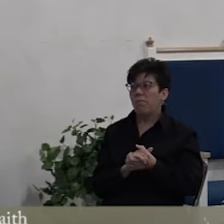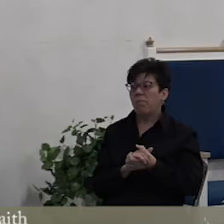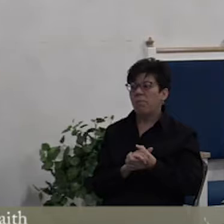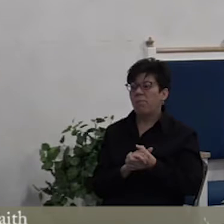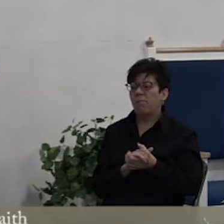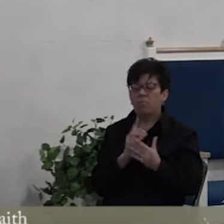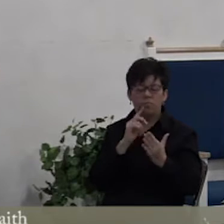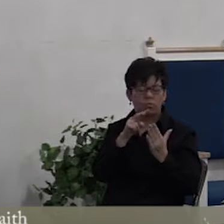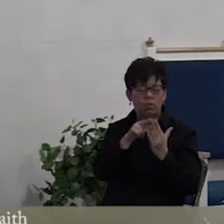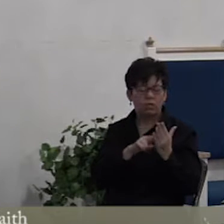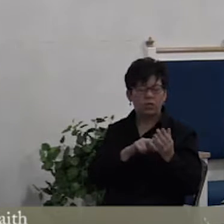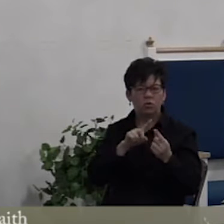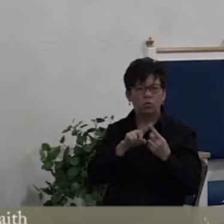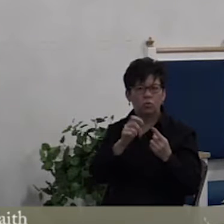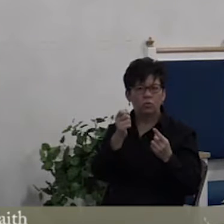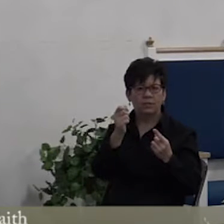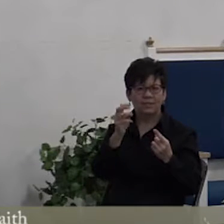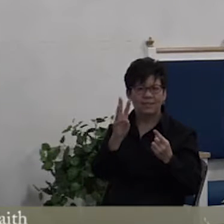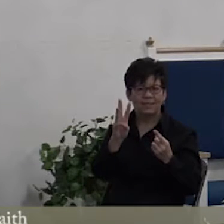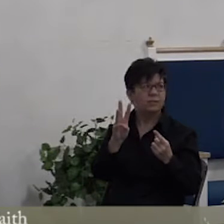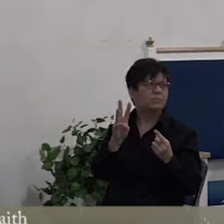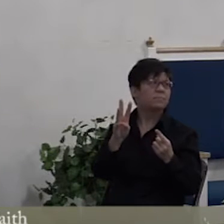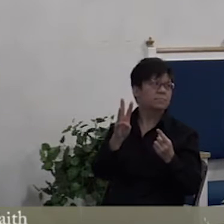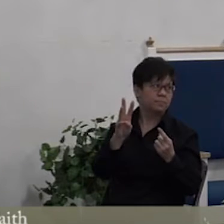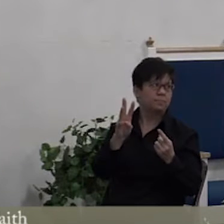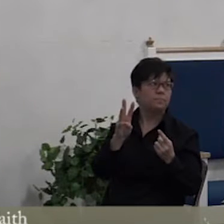and we'll read down through 16.